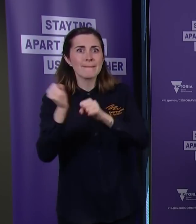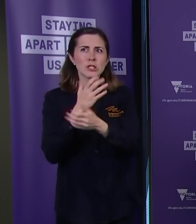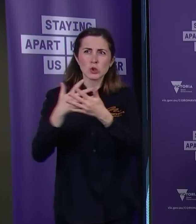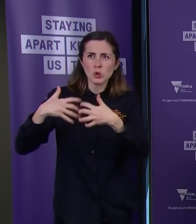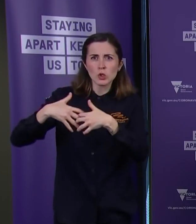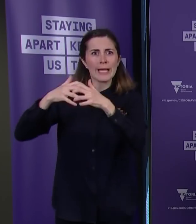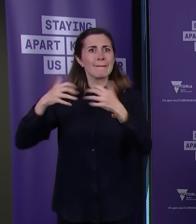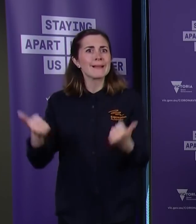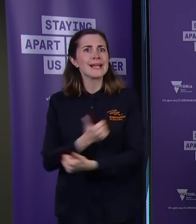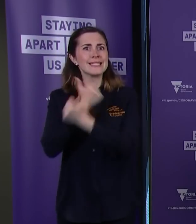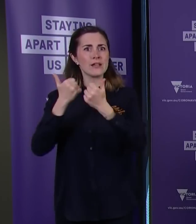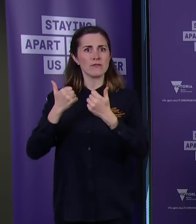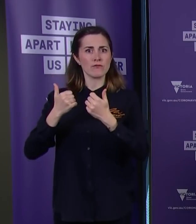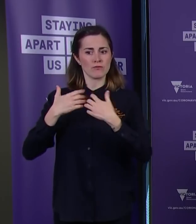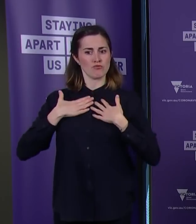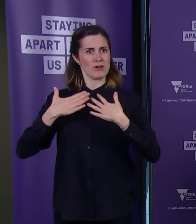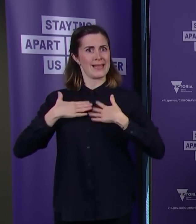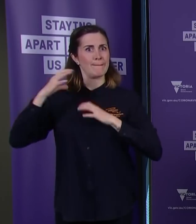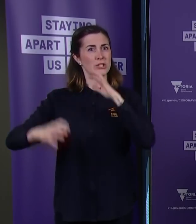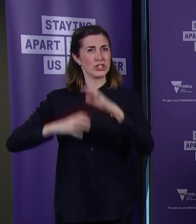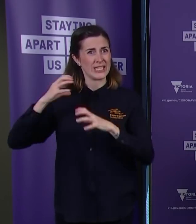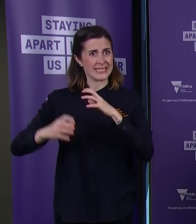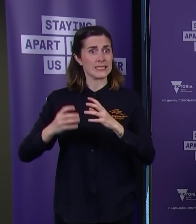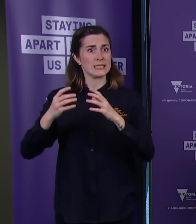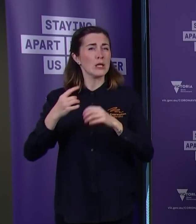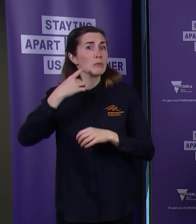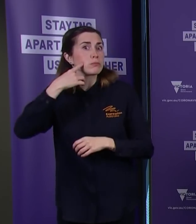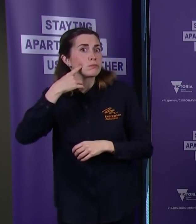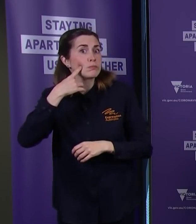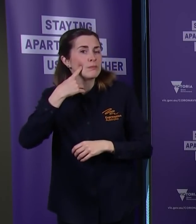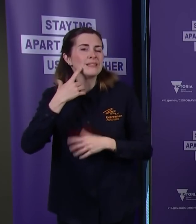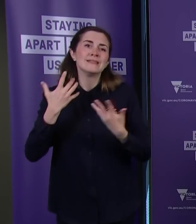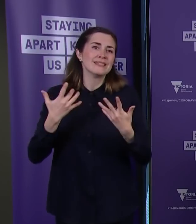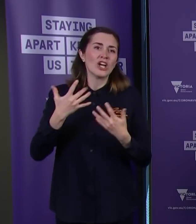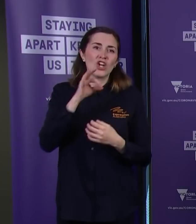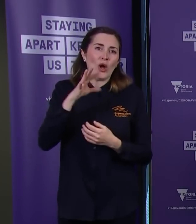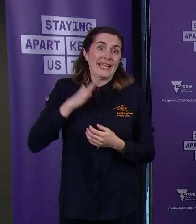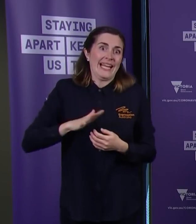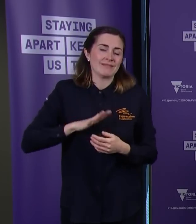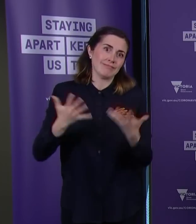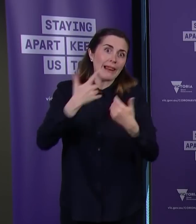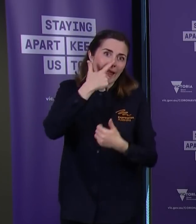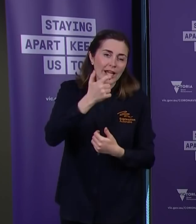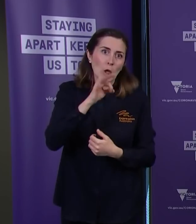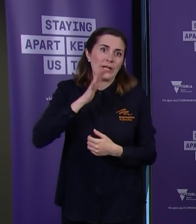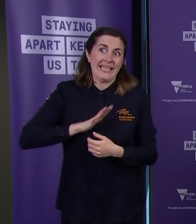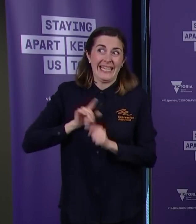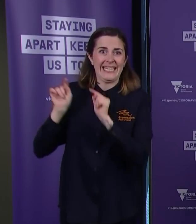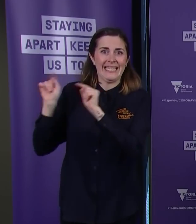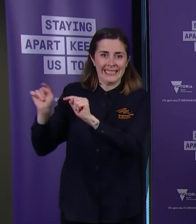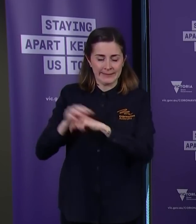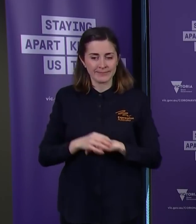be implemented, but of course we're always looking, as I said, to ways and means of how all of our available